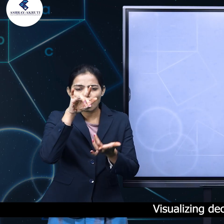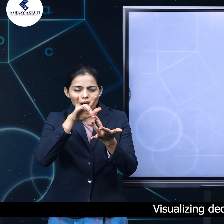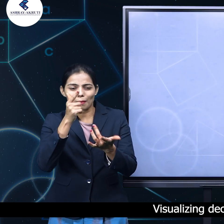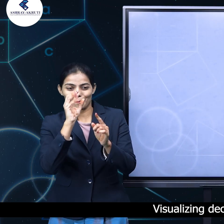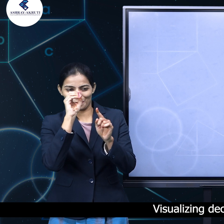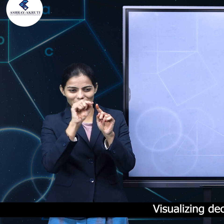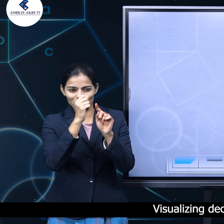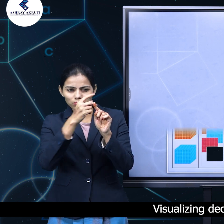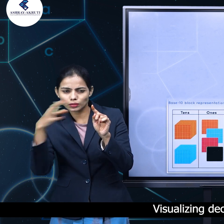Visualizing decimal numbers.